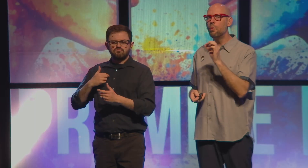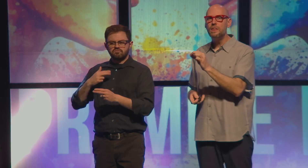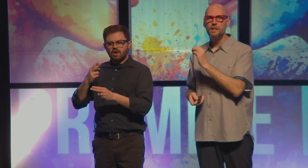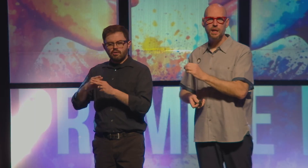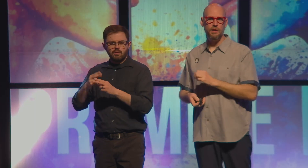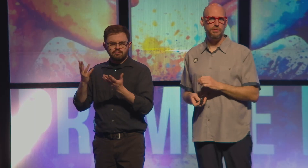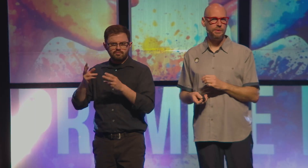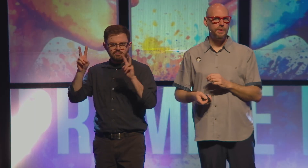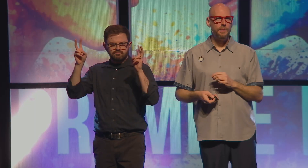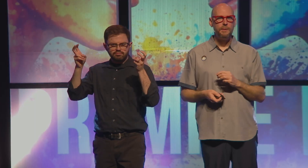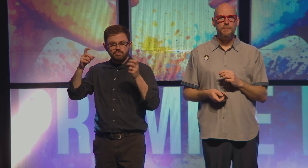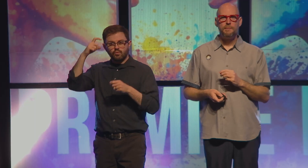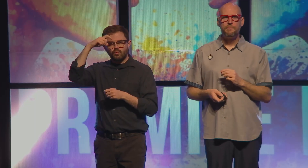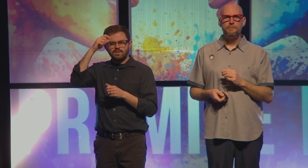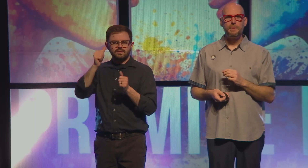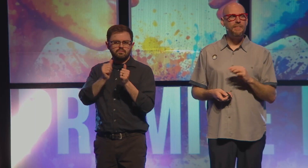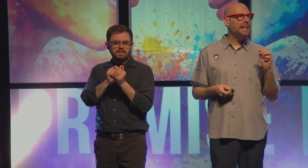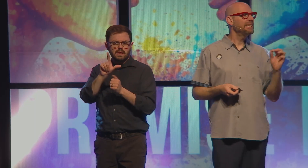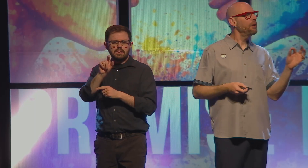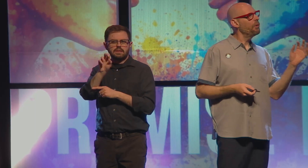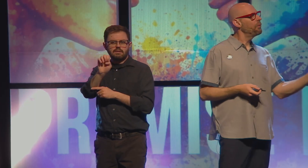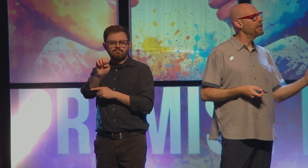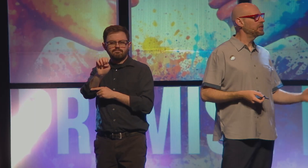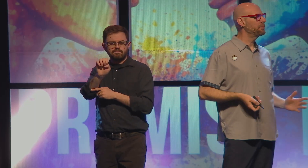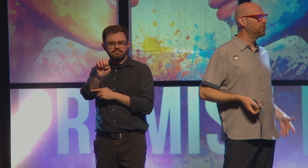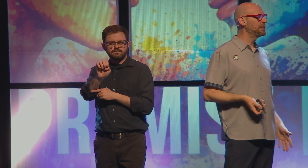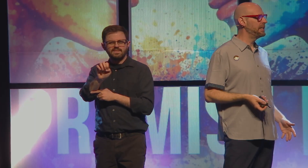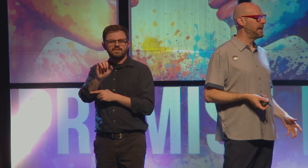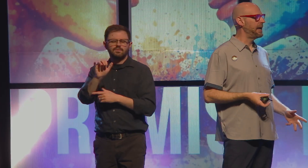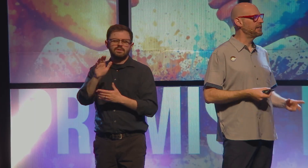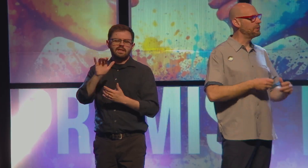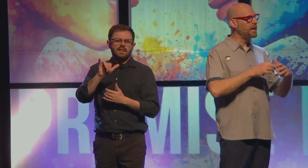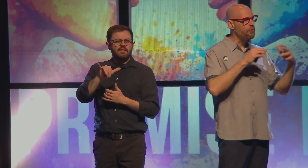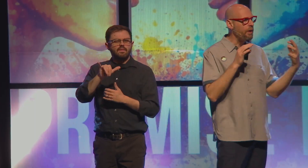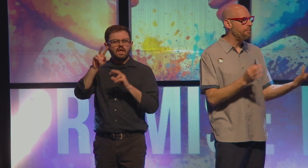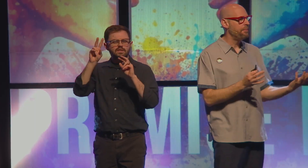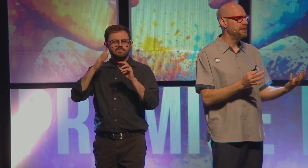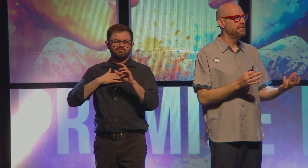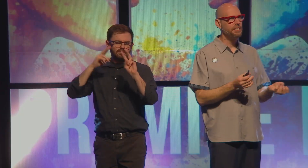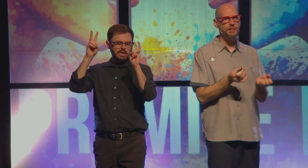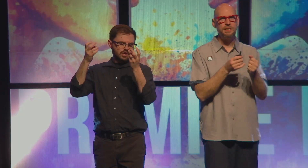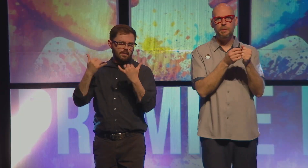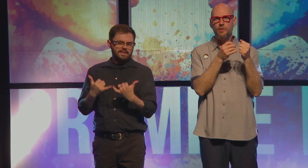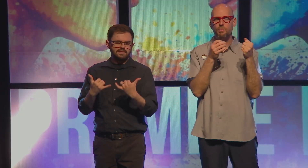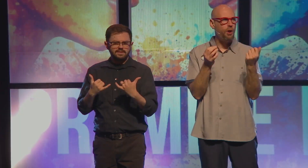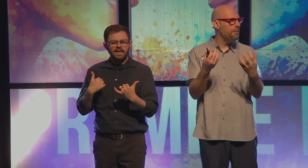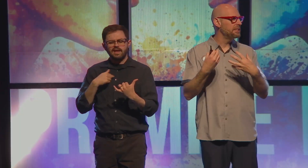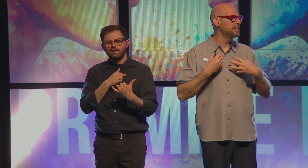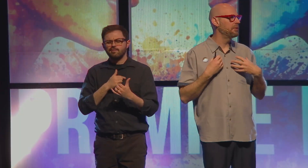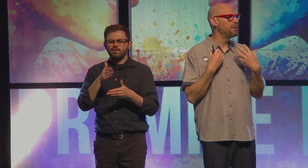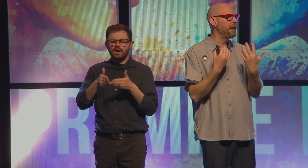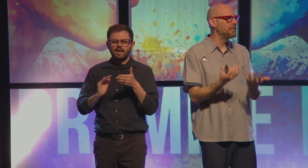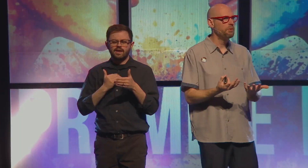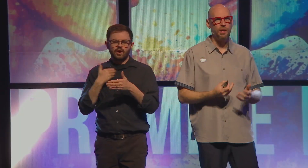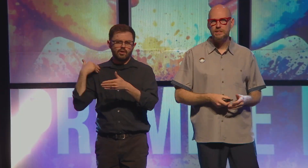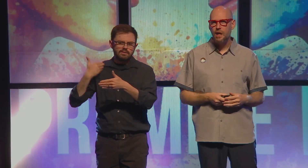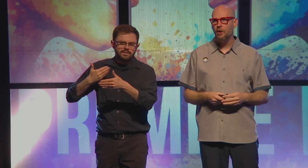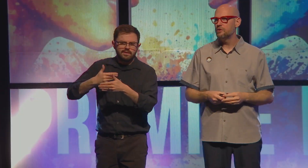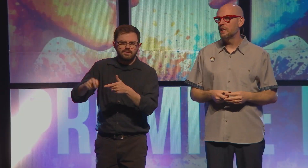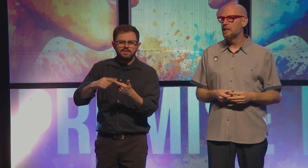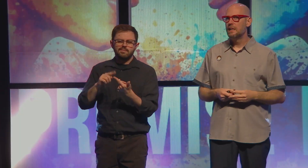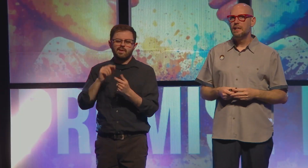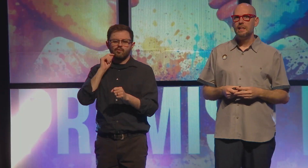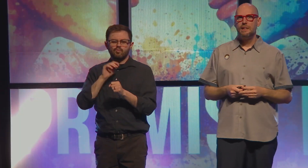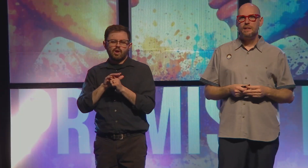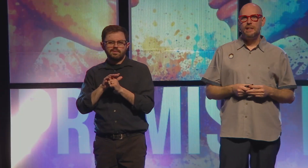Wisdom with love. And that's kind of what we want to explore today as we kind of wrap up this series about the promises that we make to